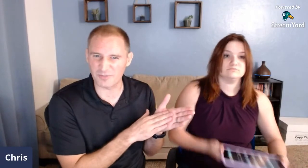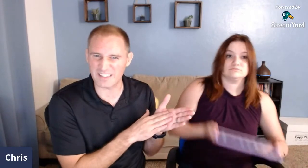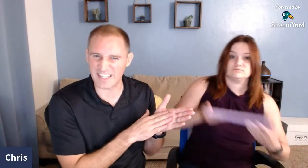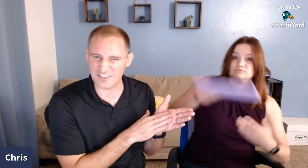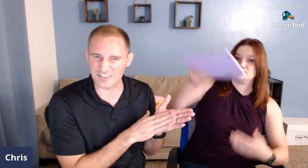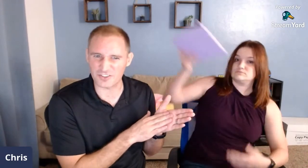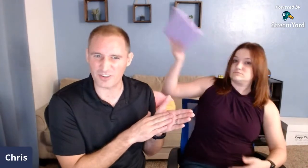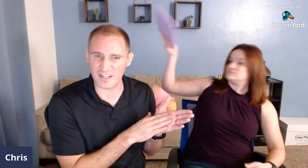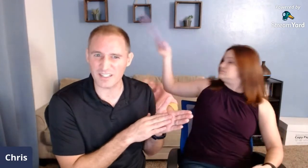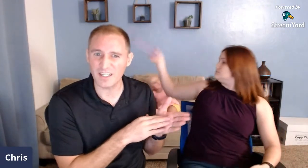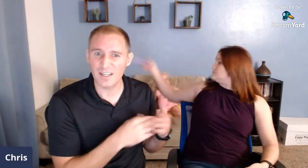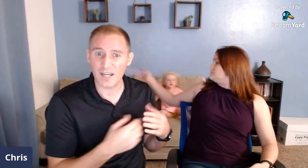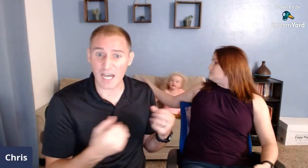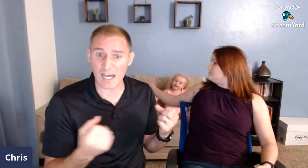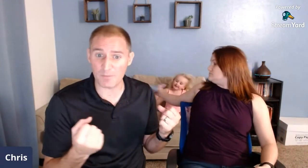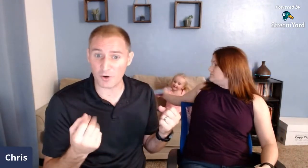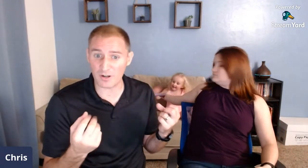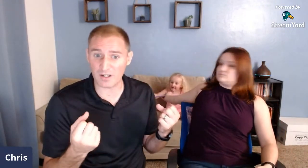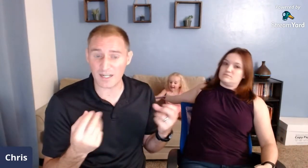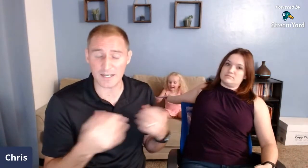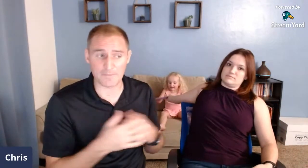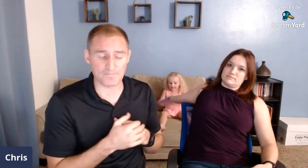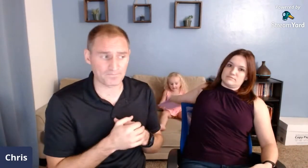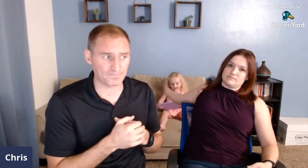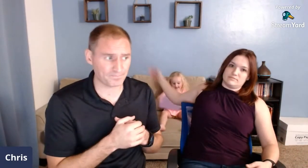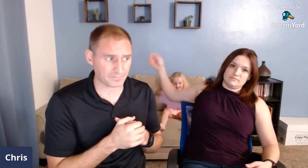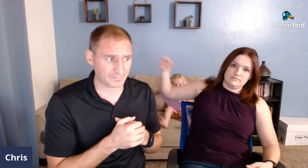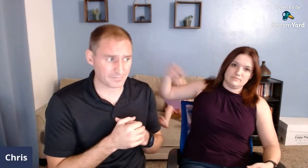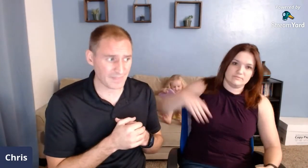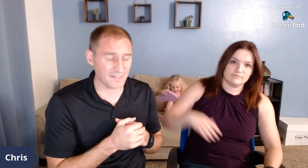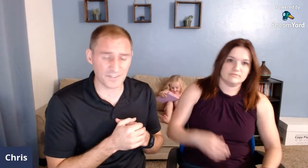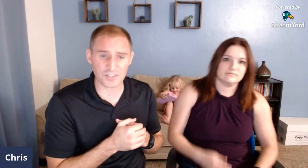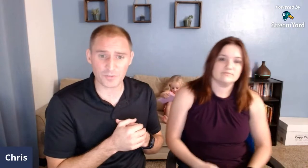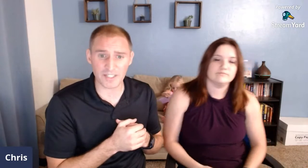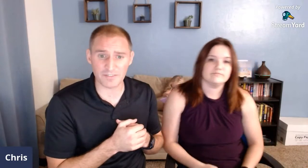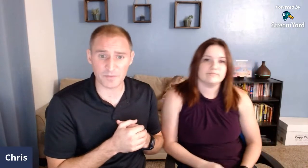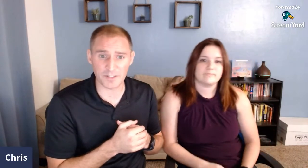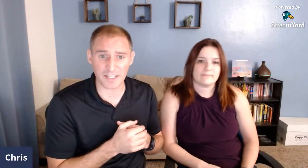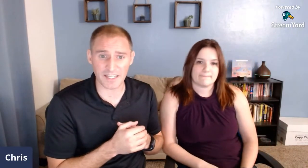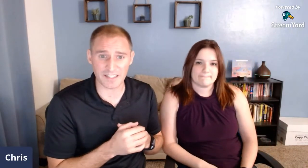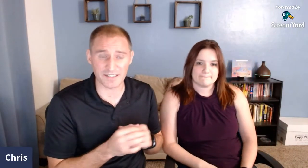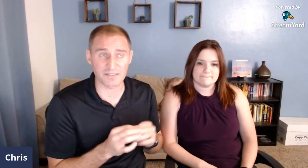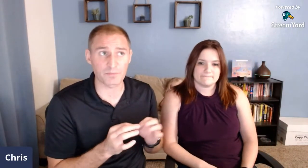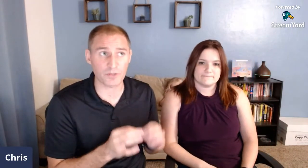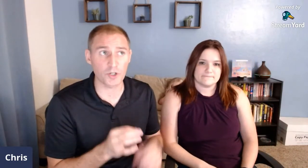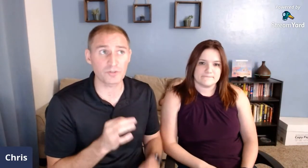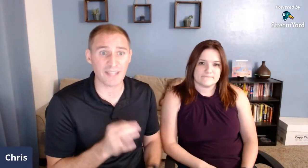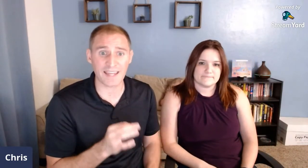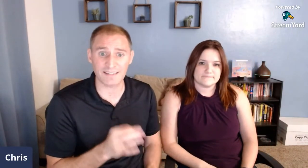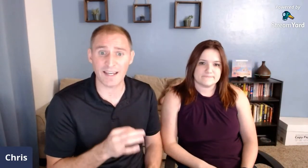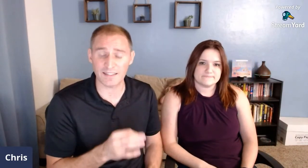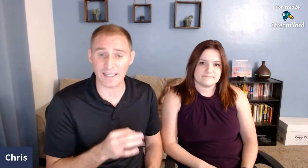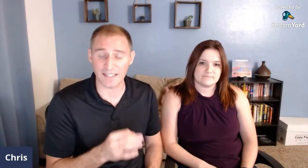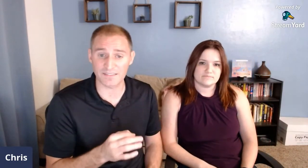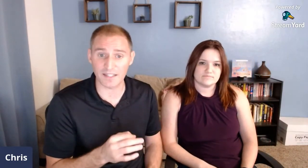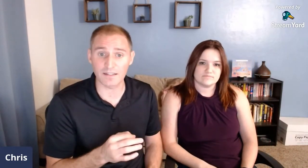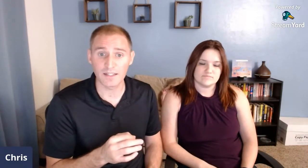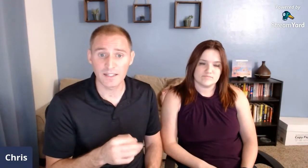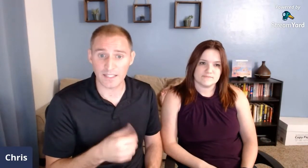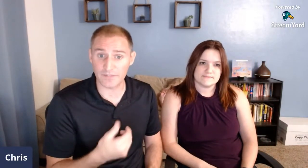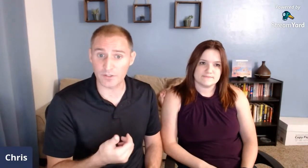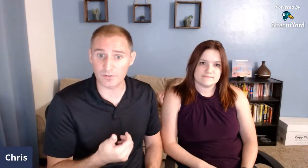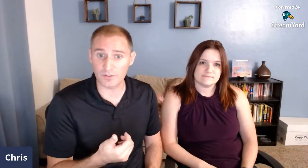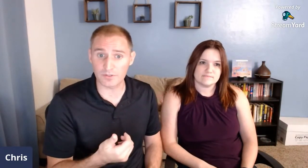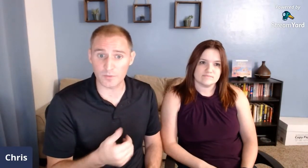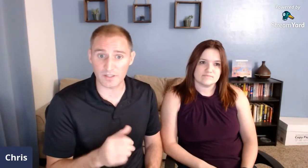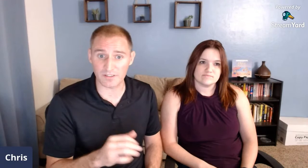feel what letters you're drawing. A more efficient way of communicating is pro tactile ASL.